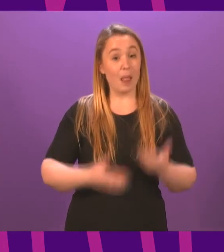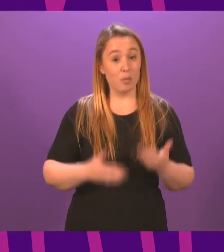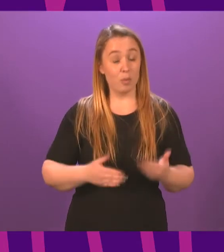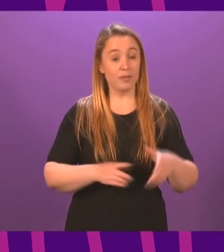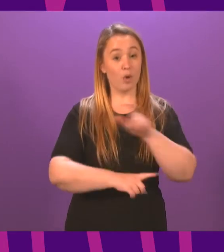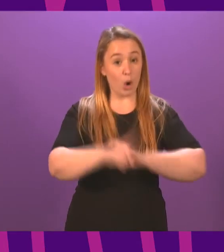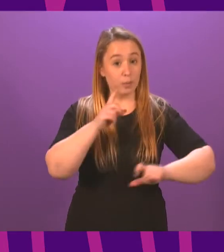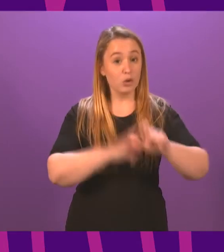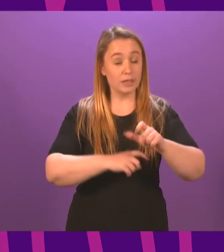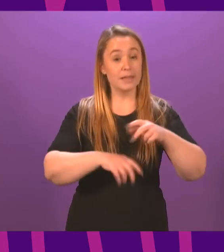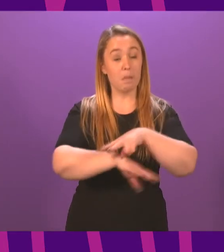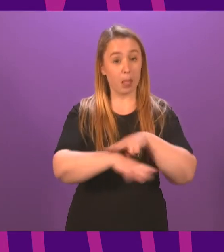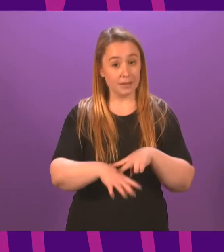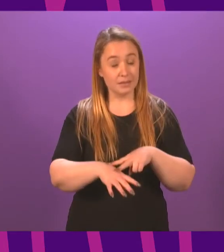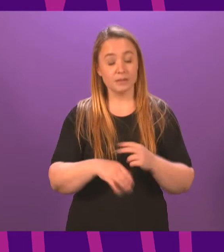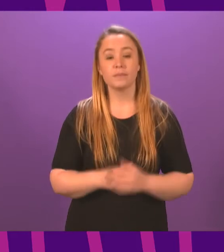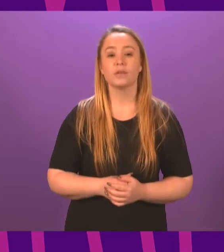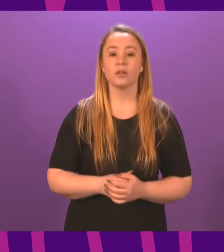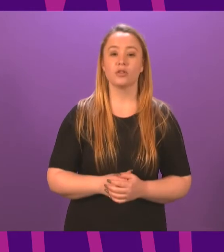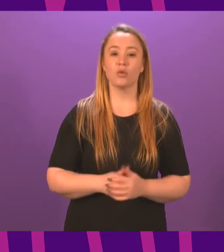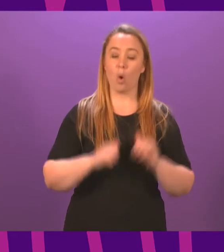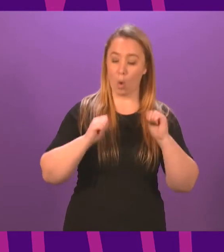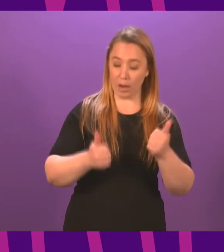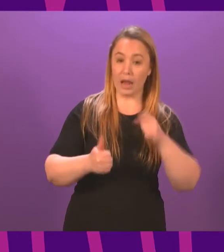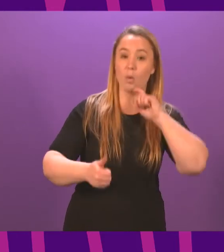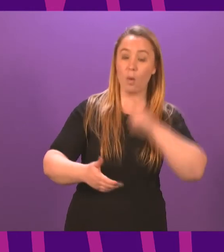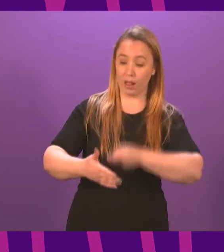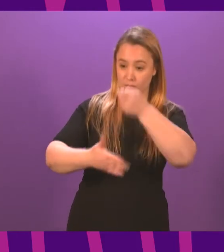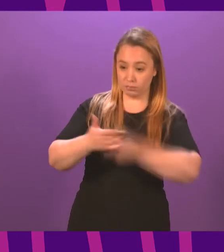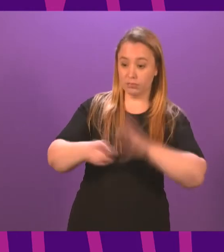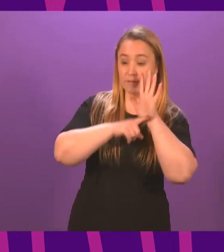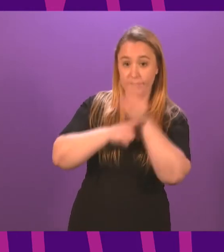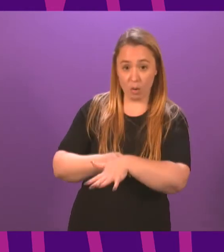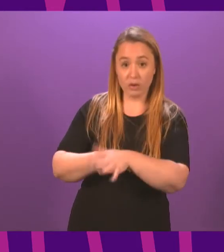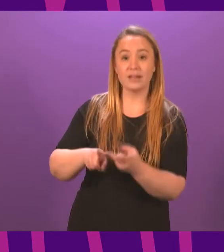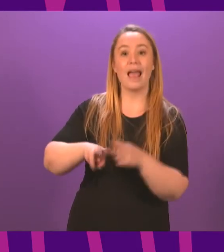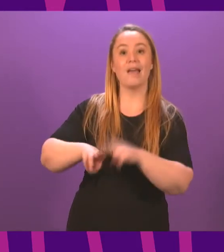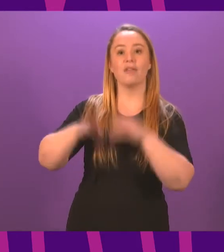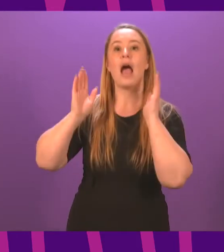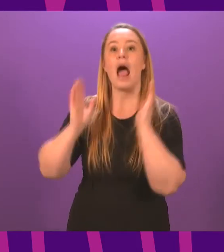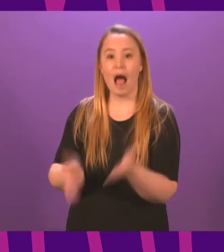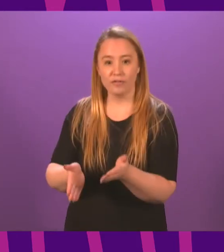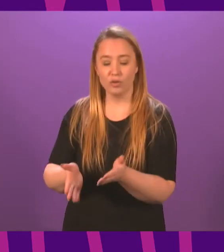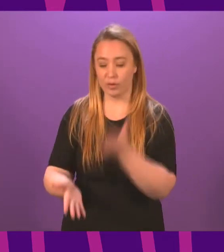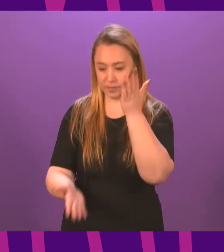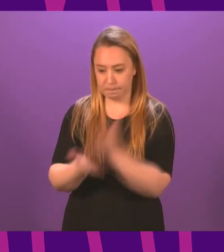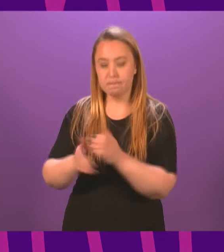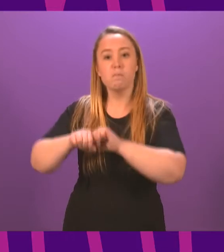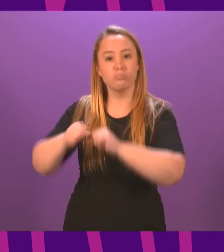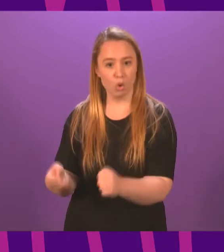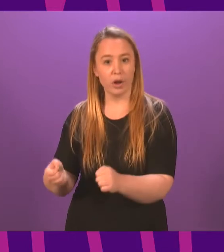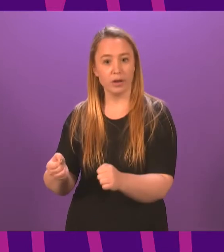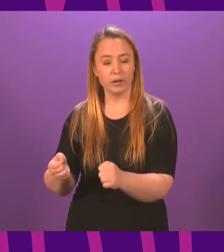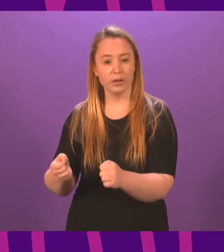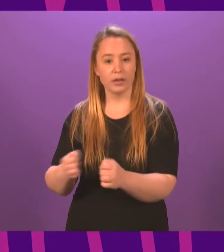policing. The First Minister said police would only enforce the restriction as a last resort where there was a clear and flagrant breach,